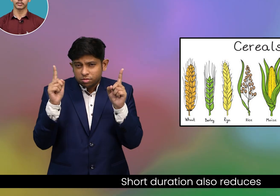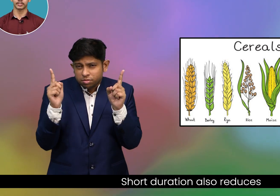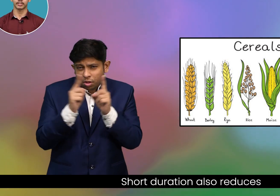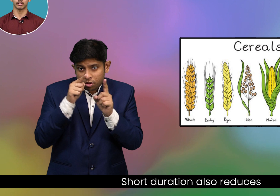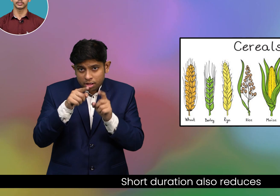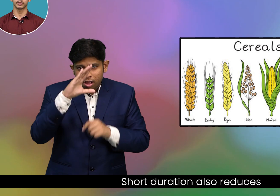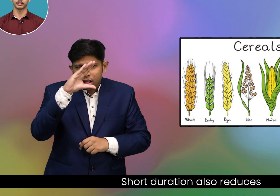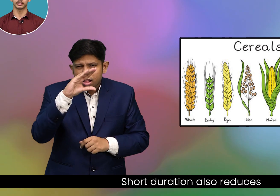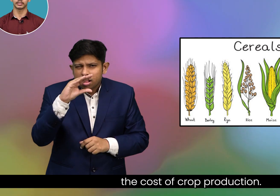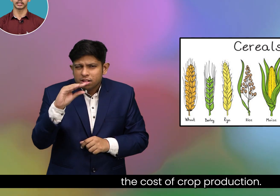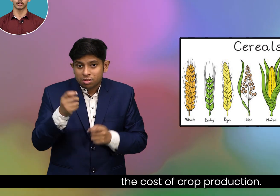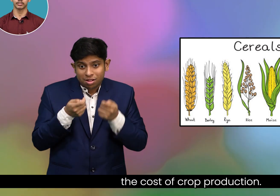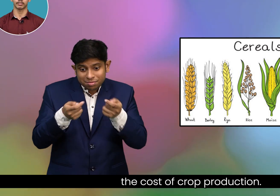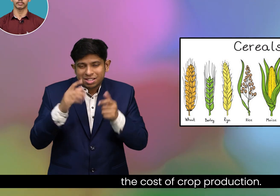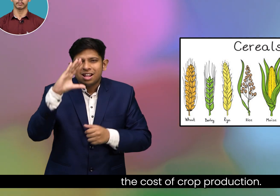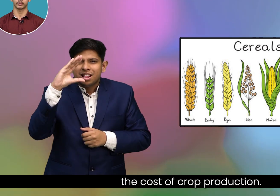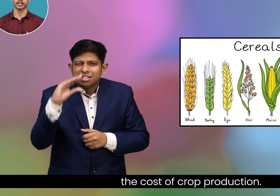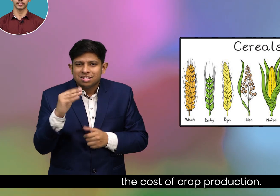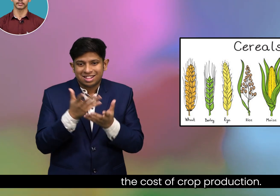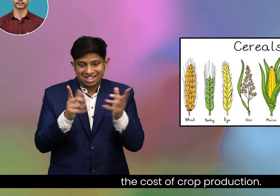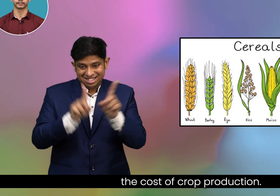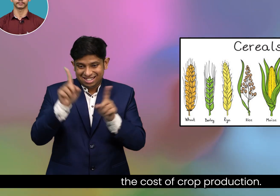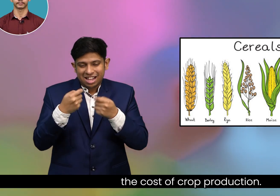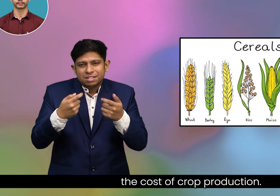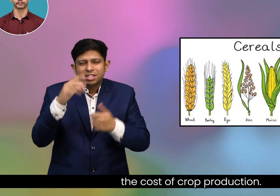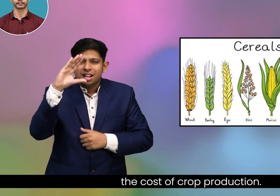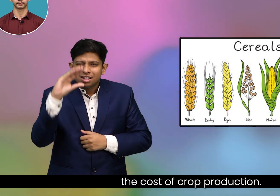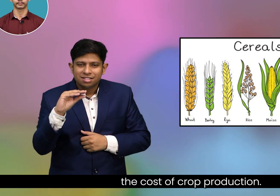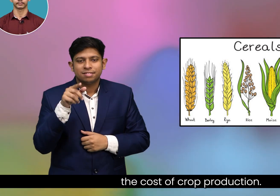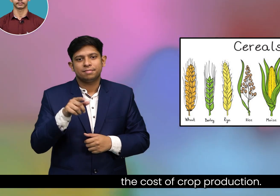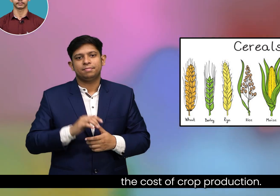Short duration also reduces the cost of crop production.